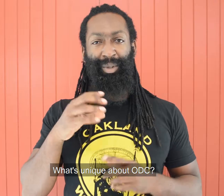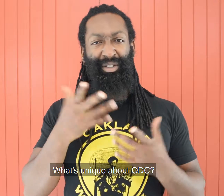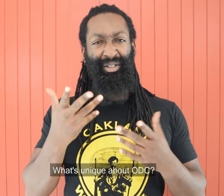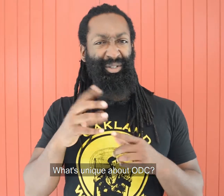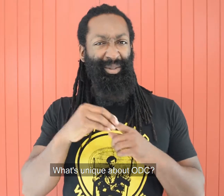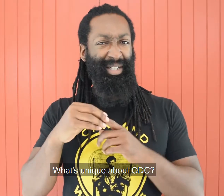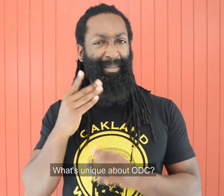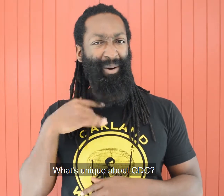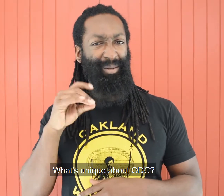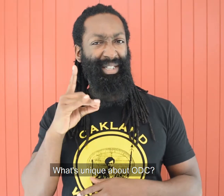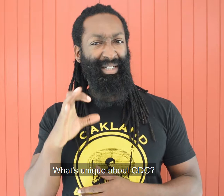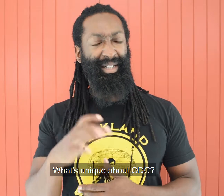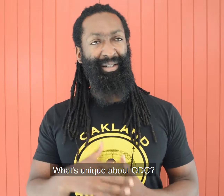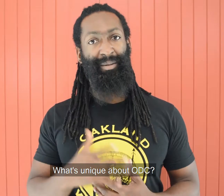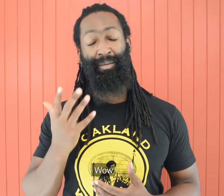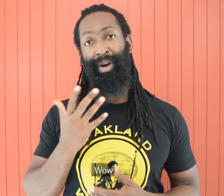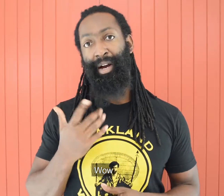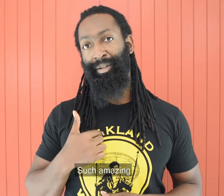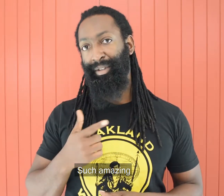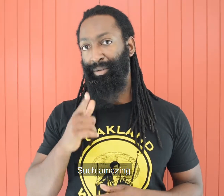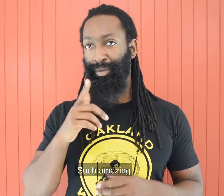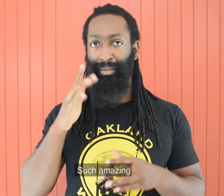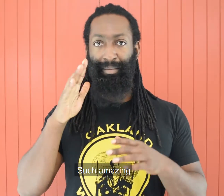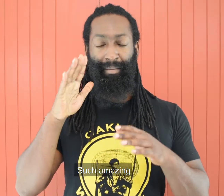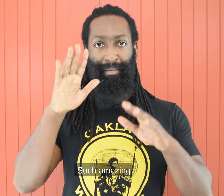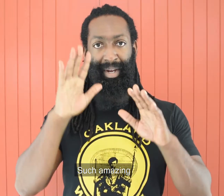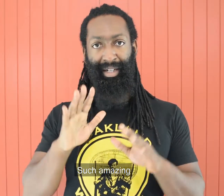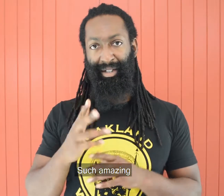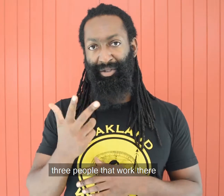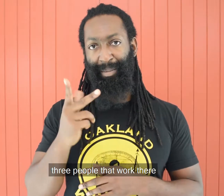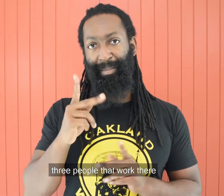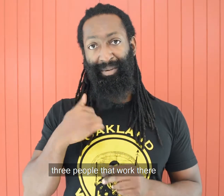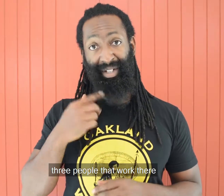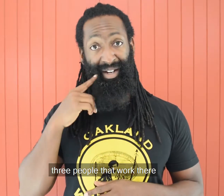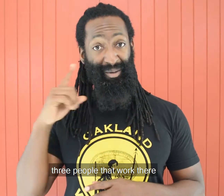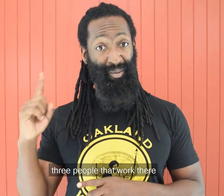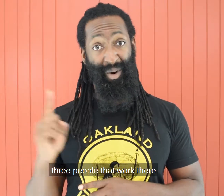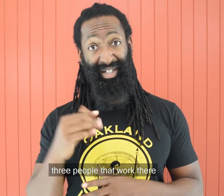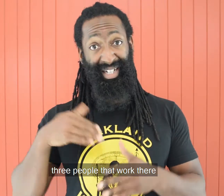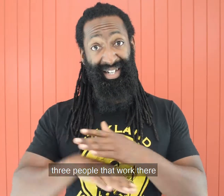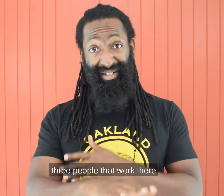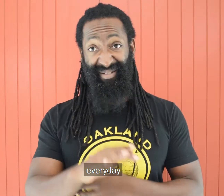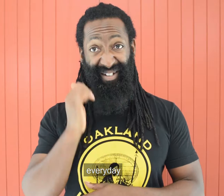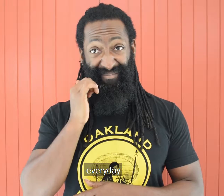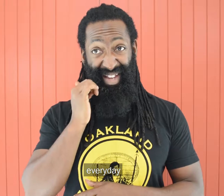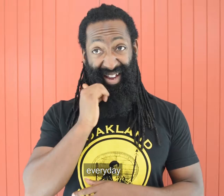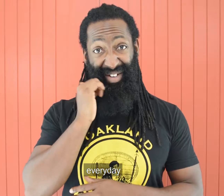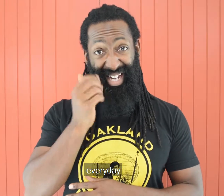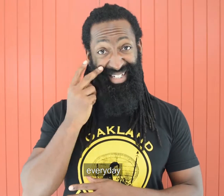What's unique about ODC? Wow, it's just amazing. Three people that watch them every day.